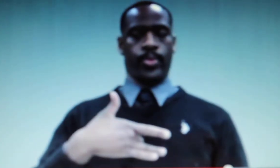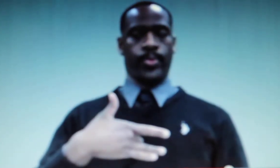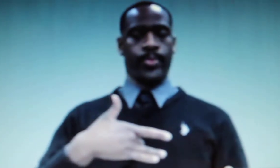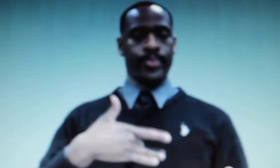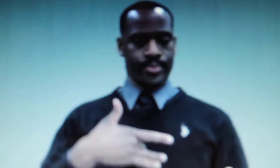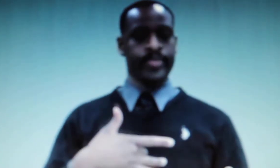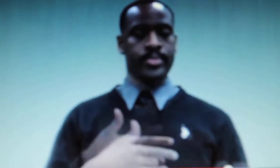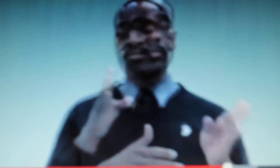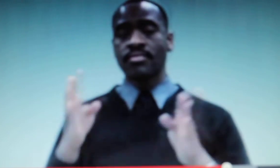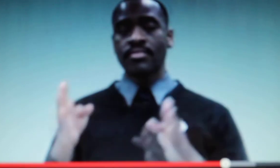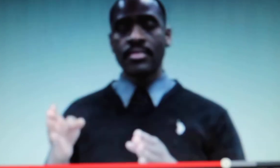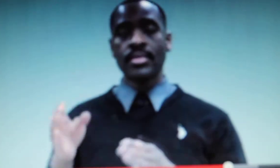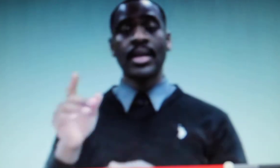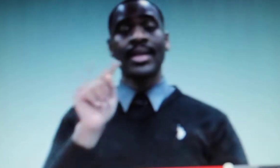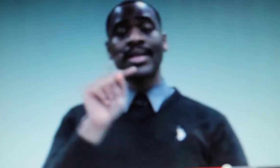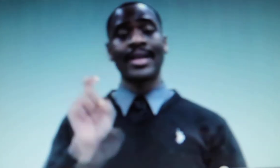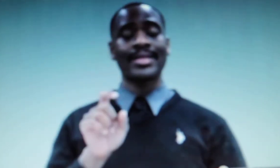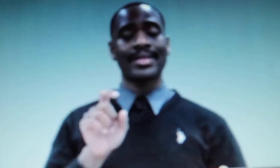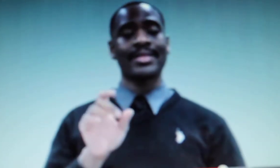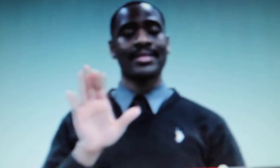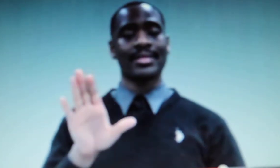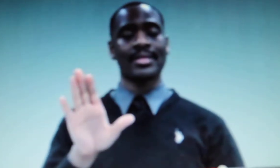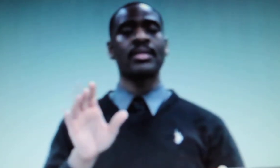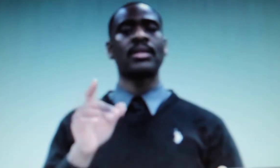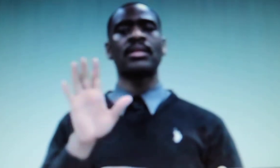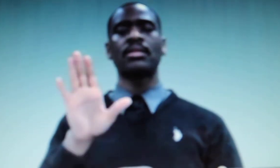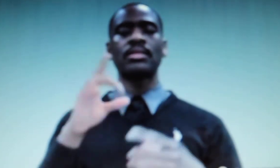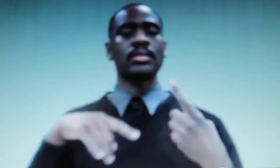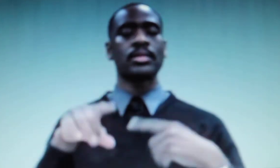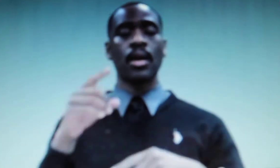For towel, North Carolina signs like this.